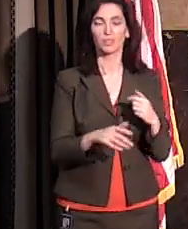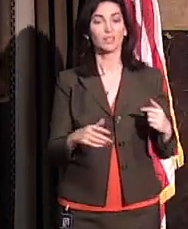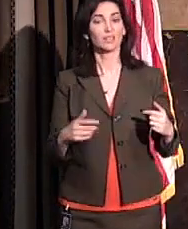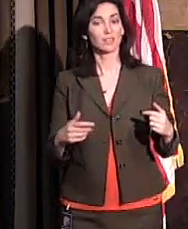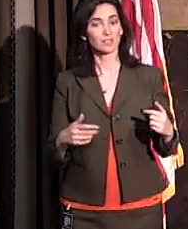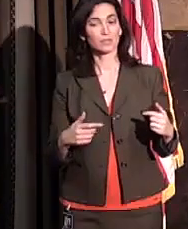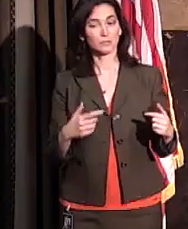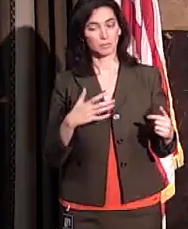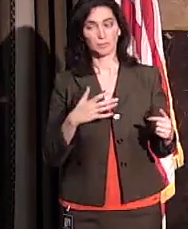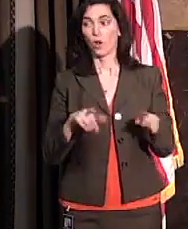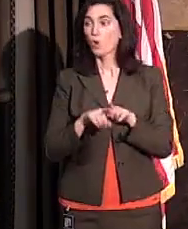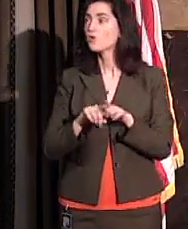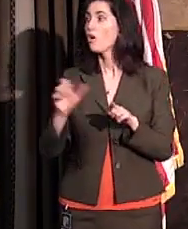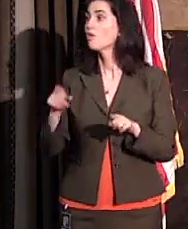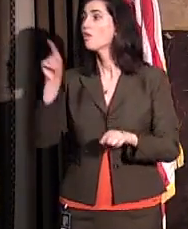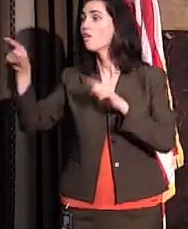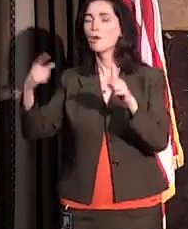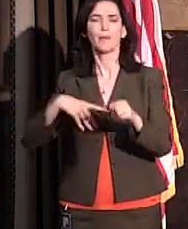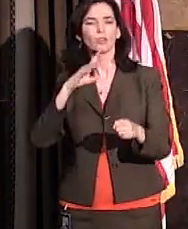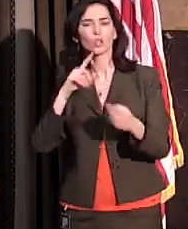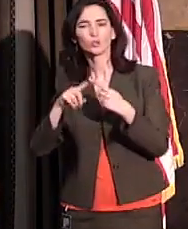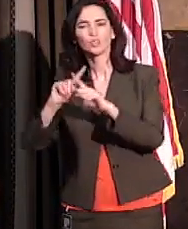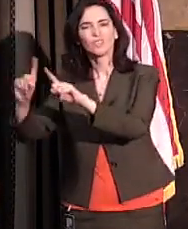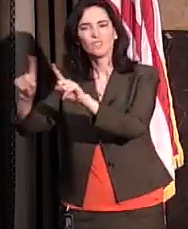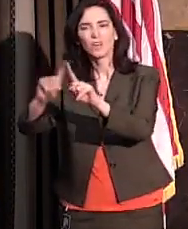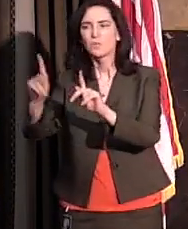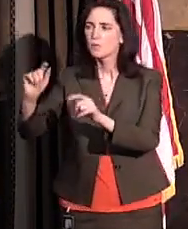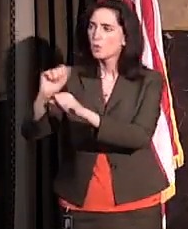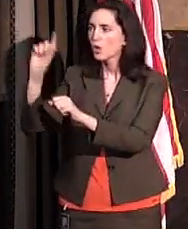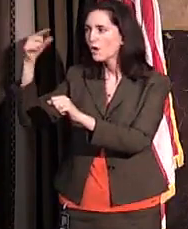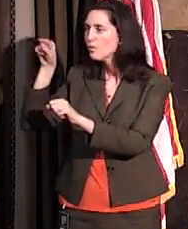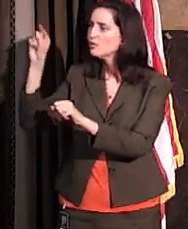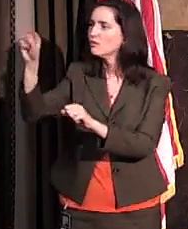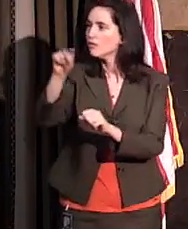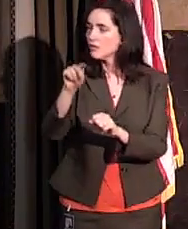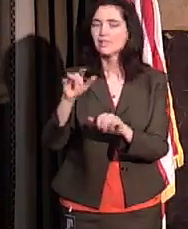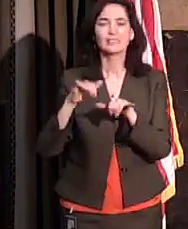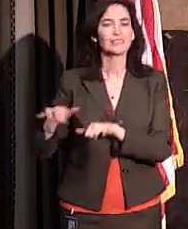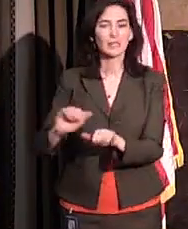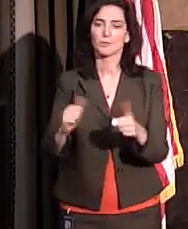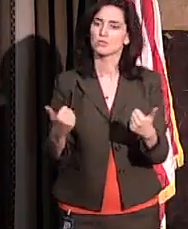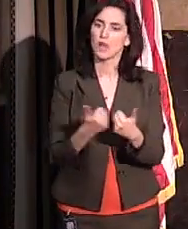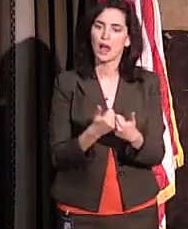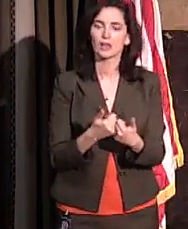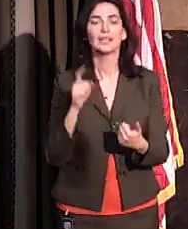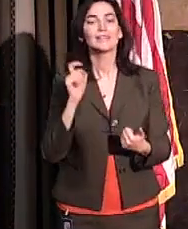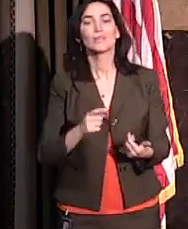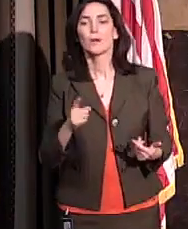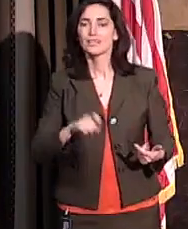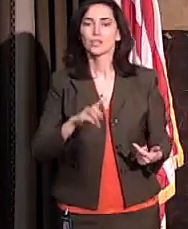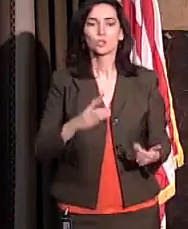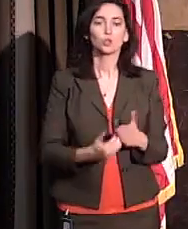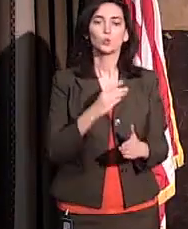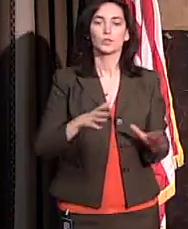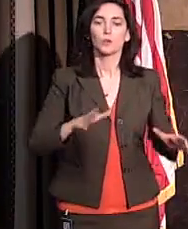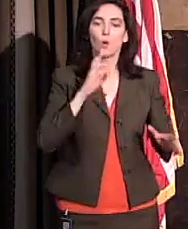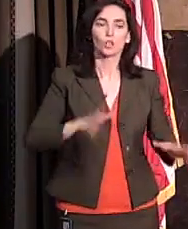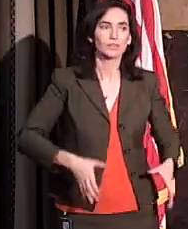across Louisiana, our water systems are our greatest challenge. Same things. We need new towers. They're very